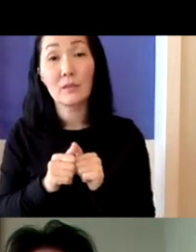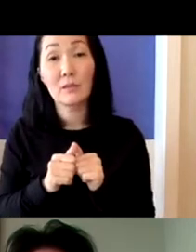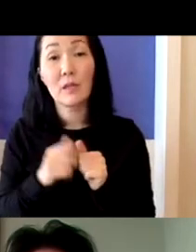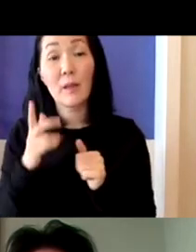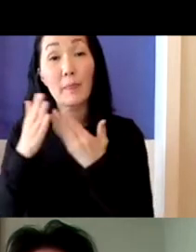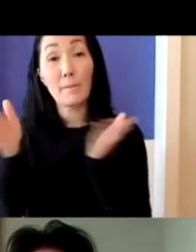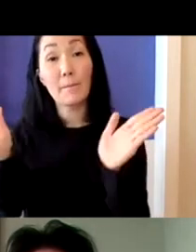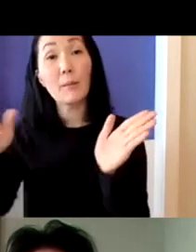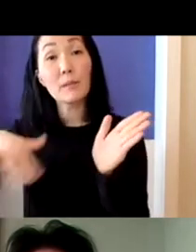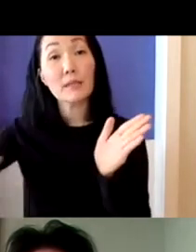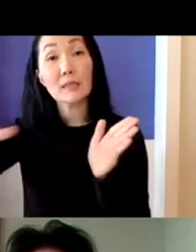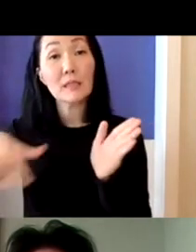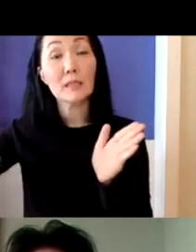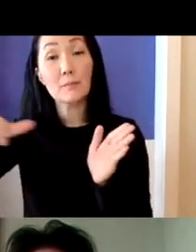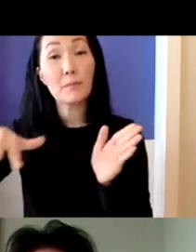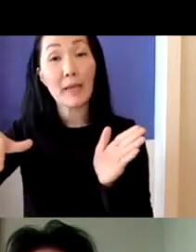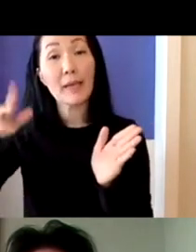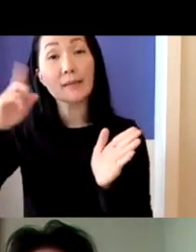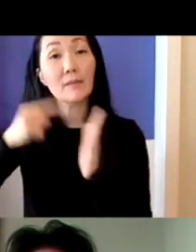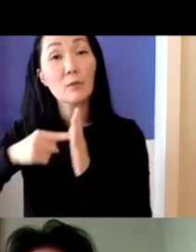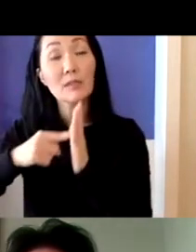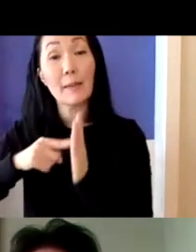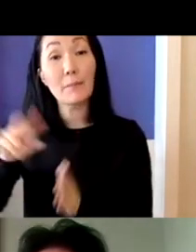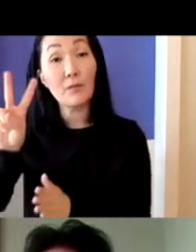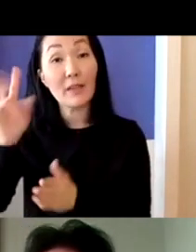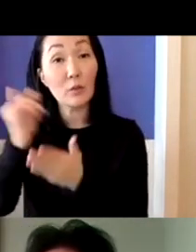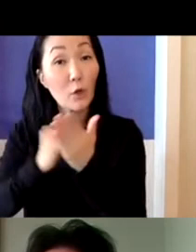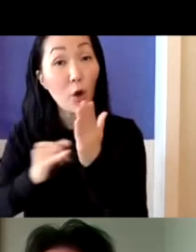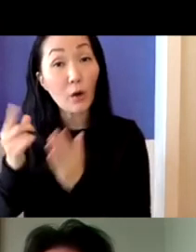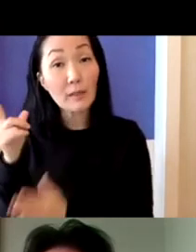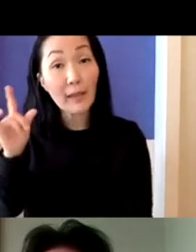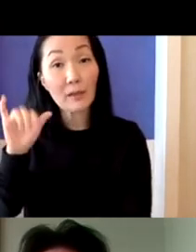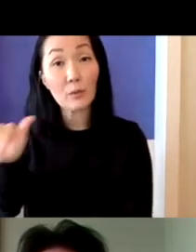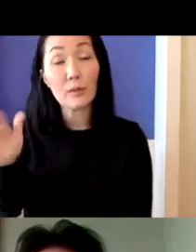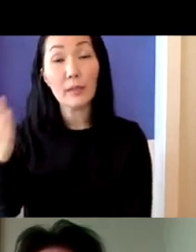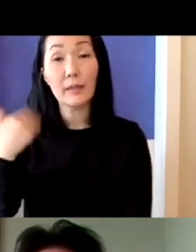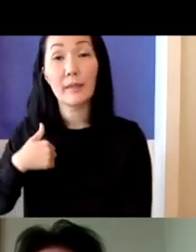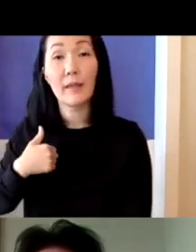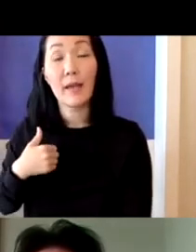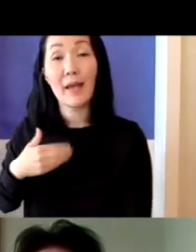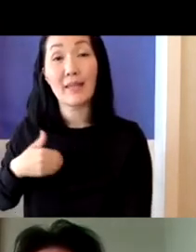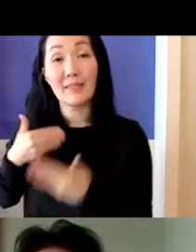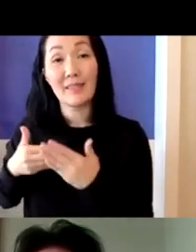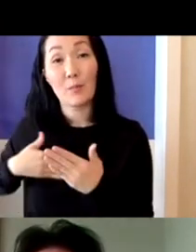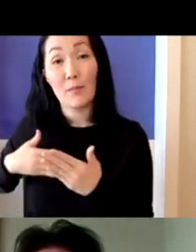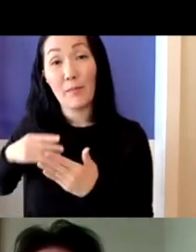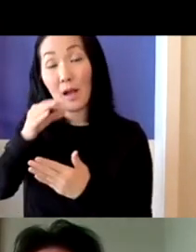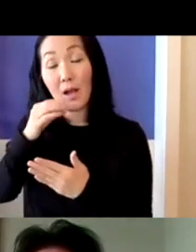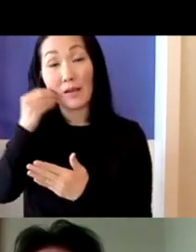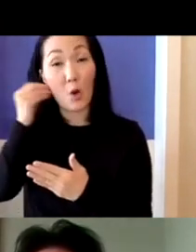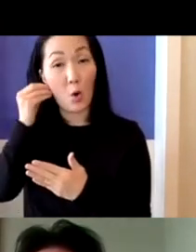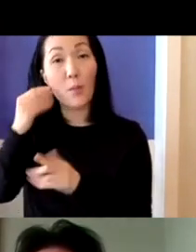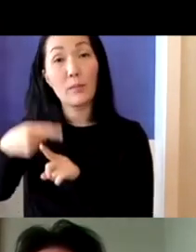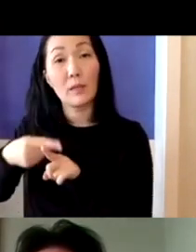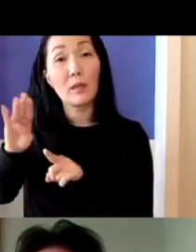of the public plazas. I know at the Vancouver Art Gallery and close to where I live, the on Butte and Robson, there's,